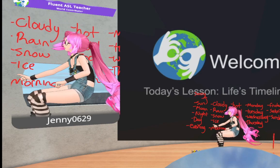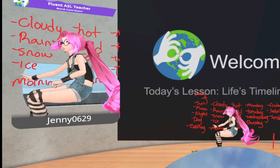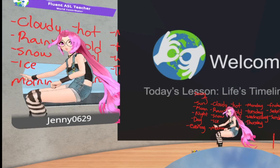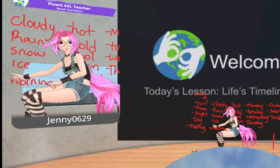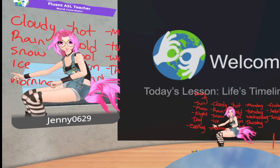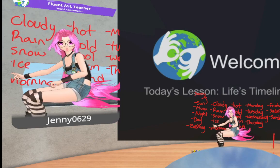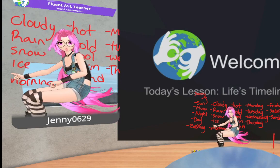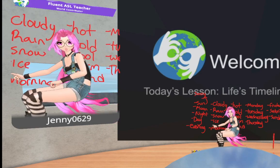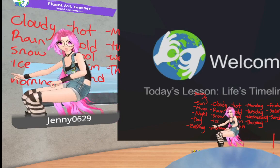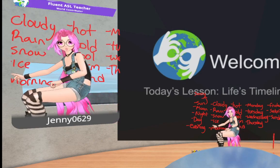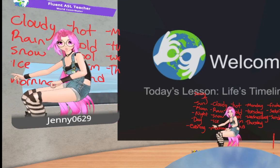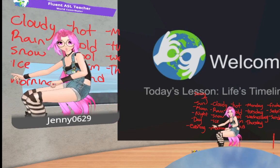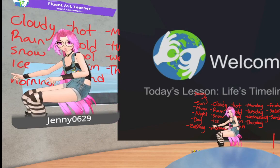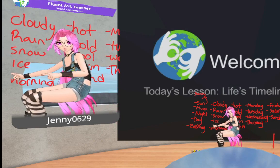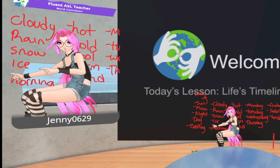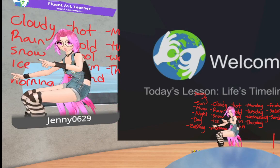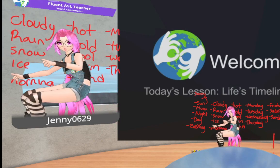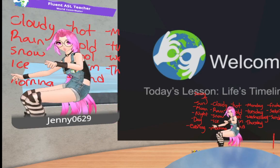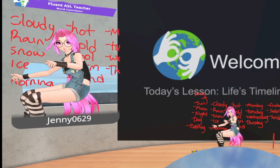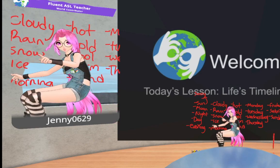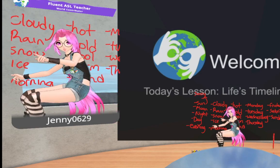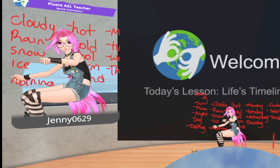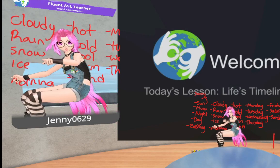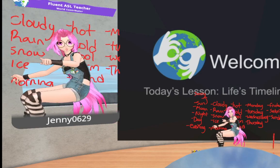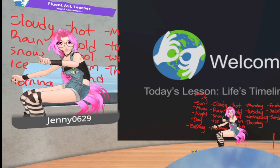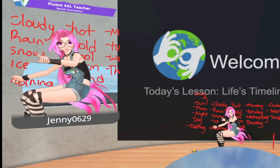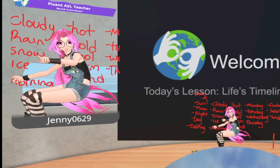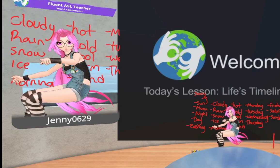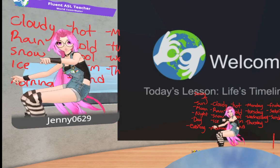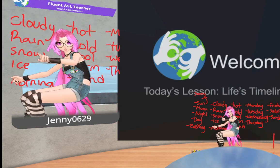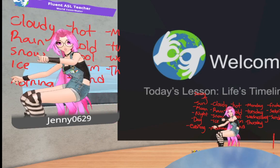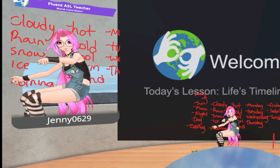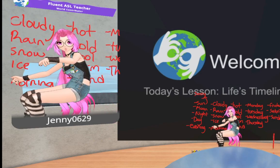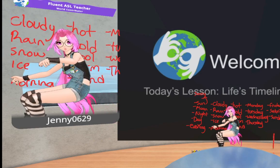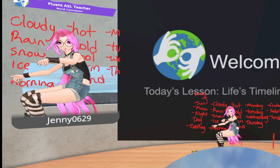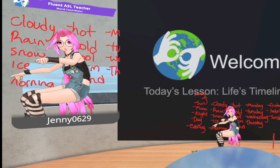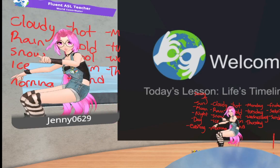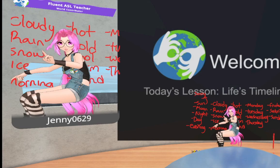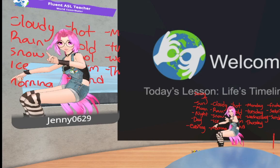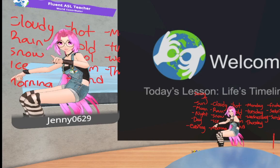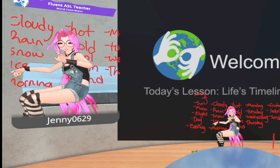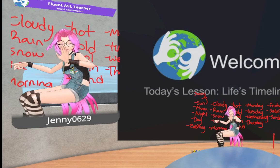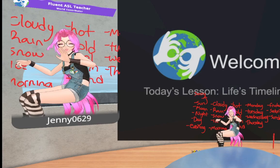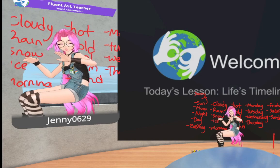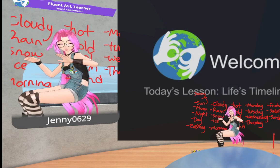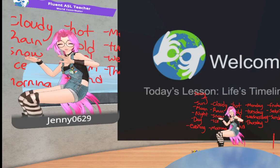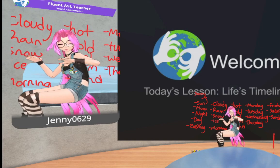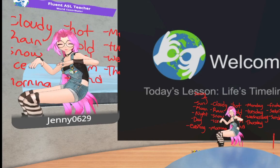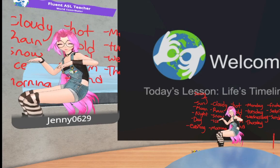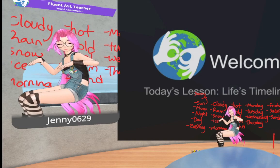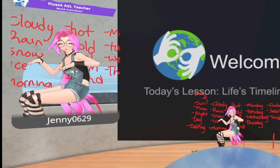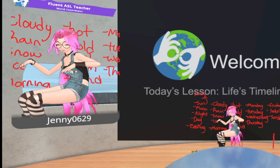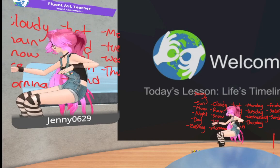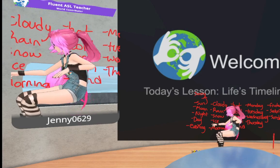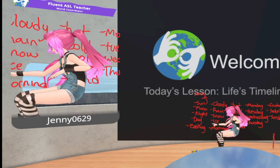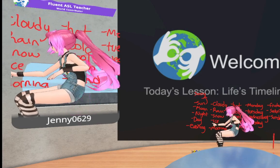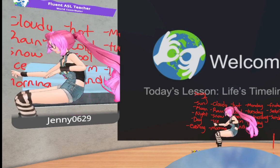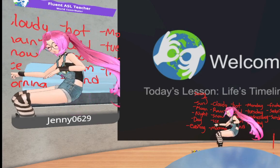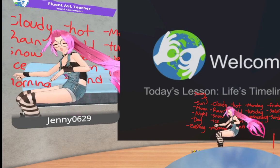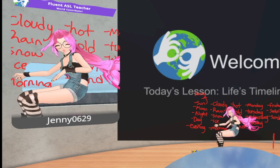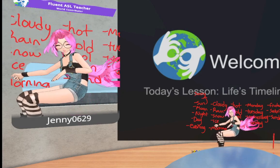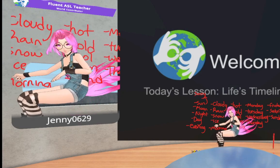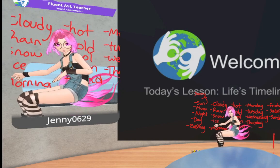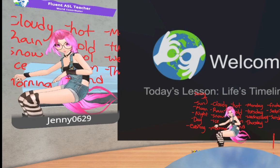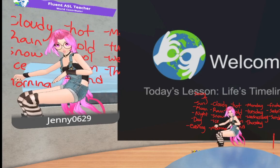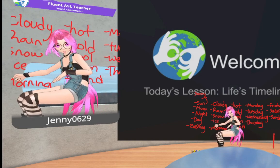So there's also something very important. I know we have a few Canadians in here. If there is snow, there is